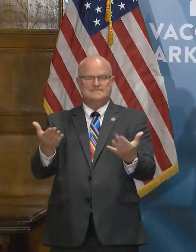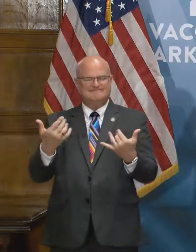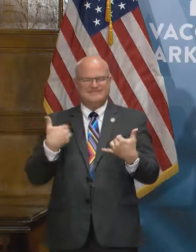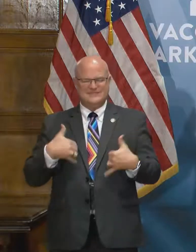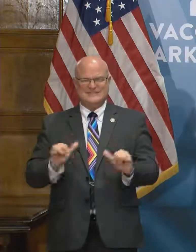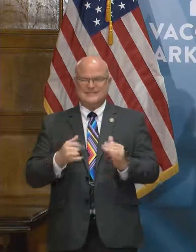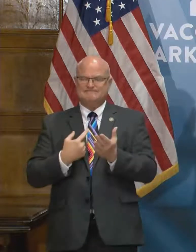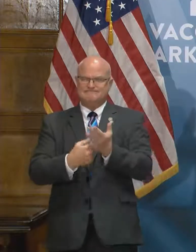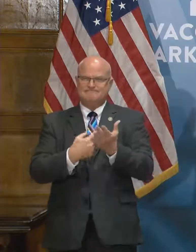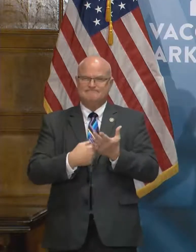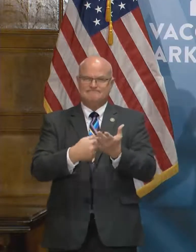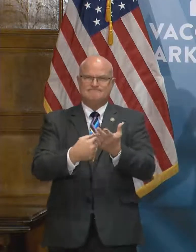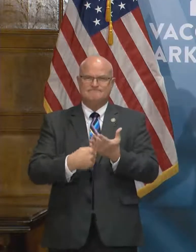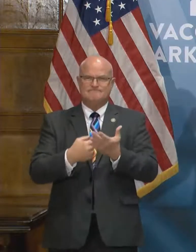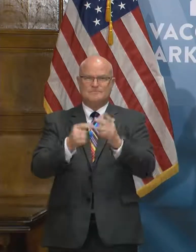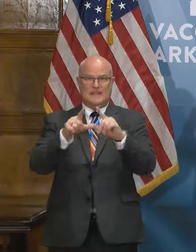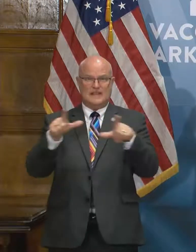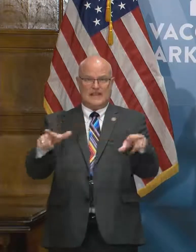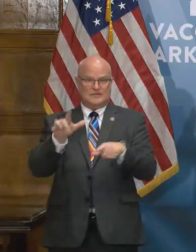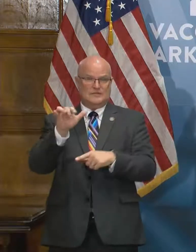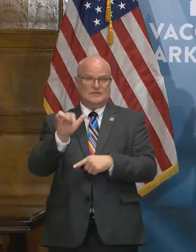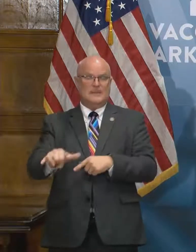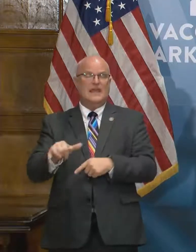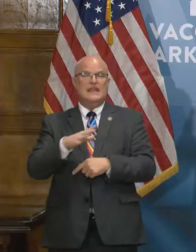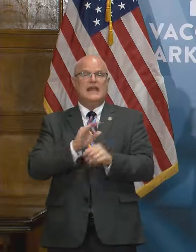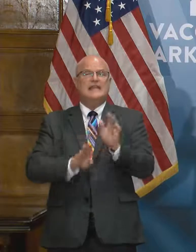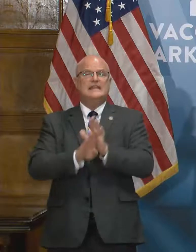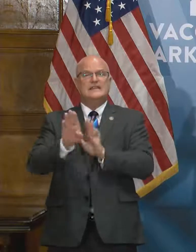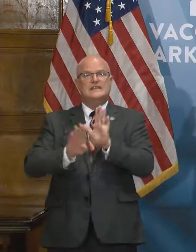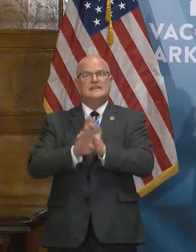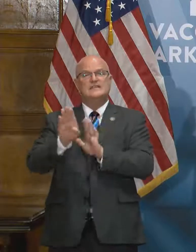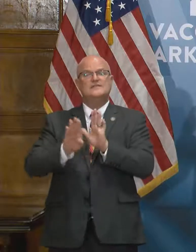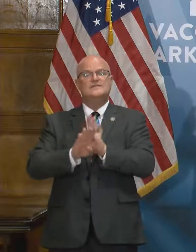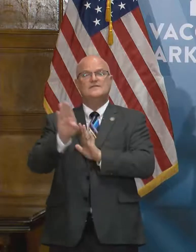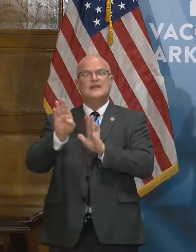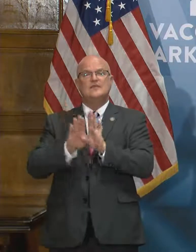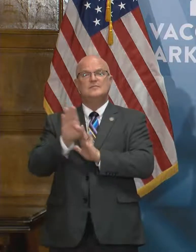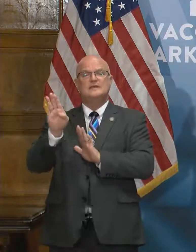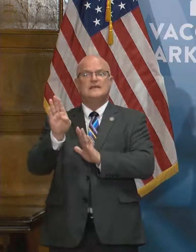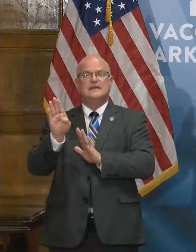still working on the language of that and developing the